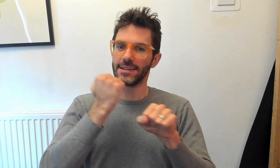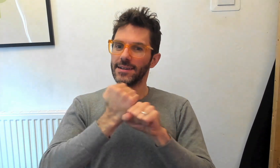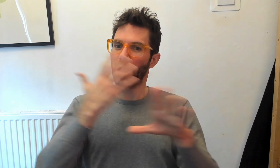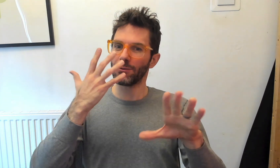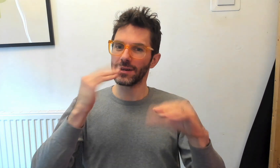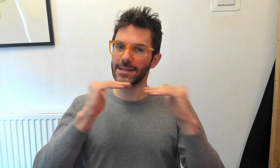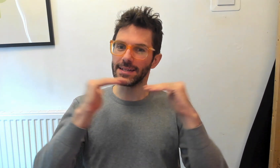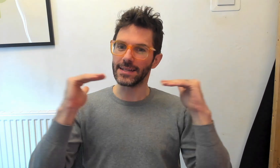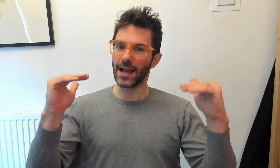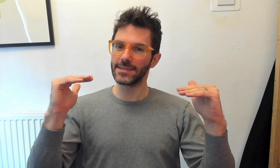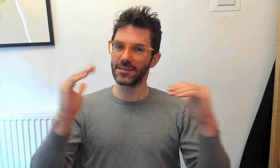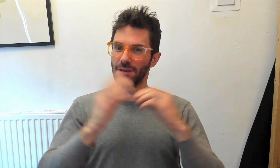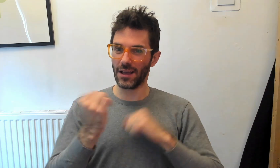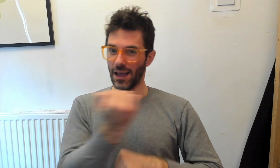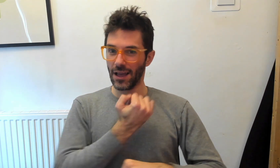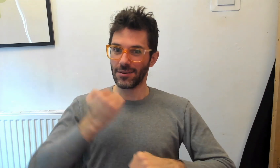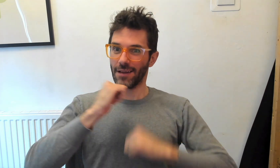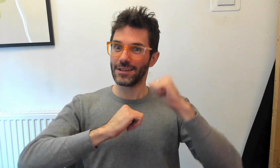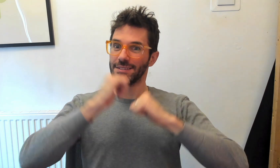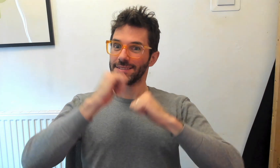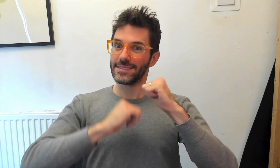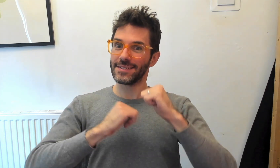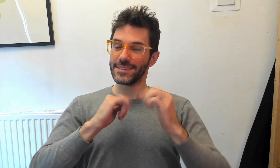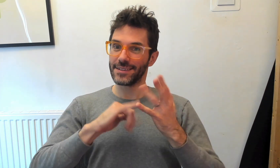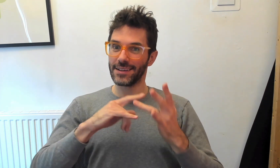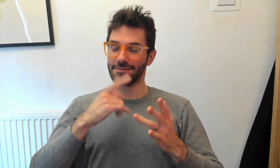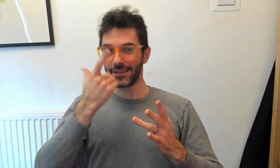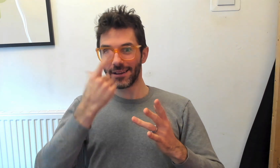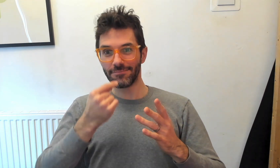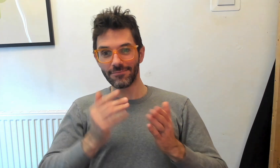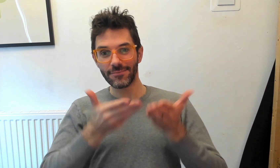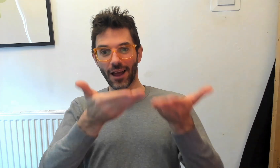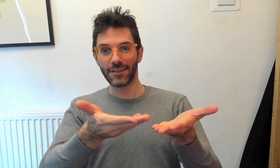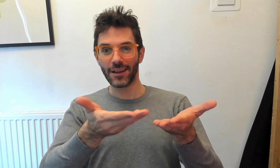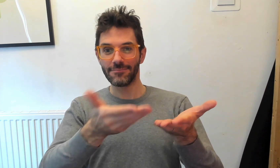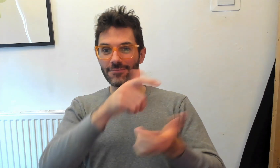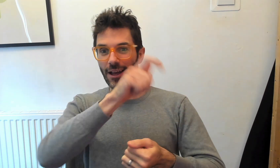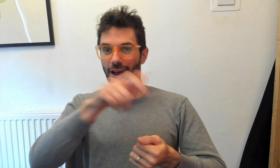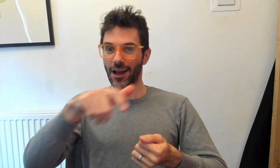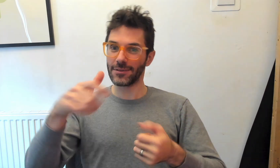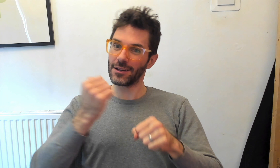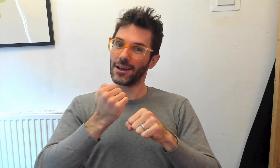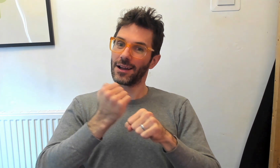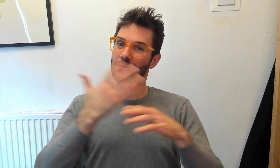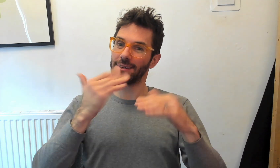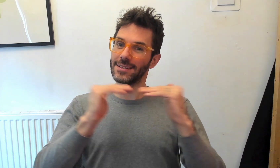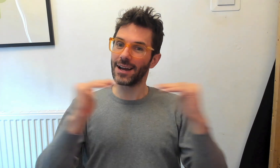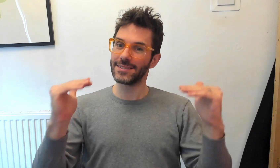achieve gold standard, so our infrastructure can provide customers with gold standard